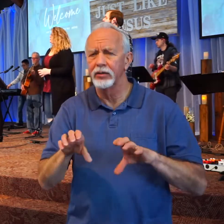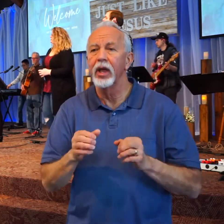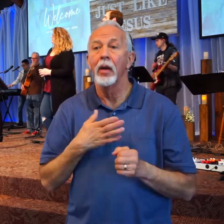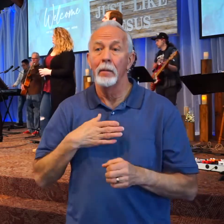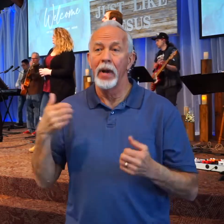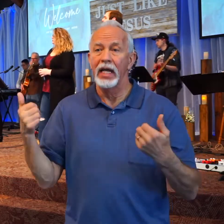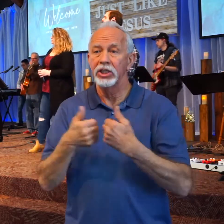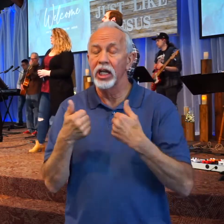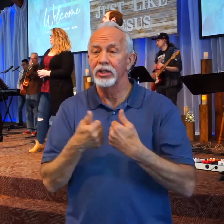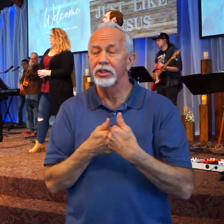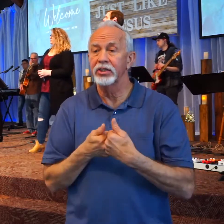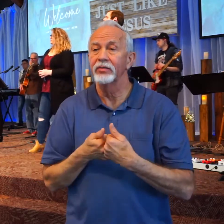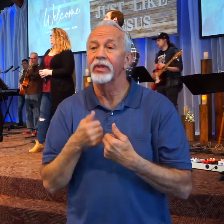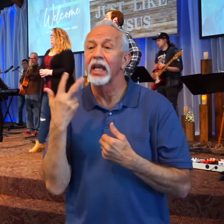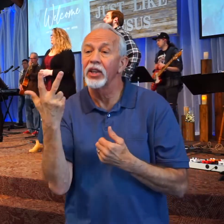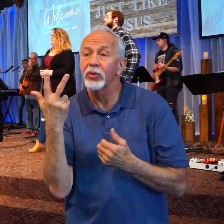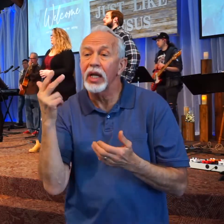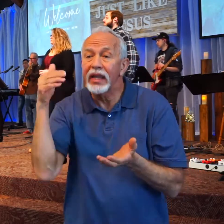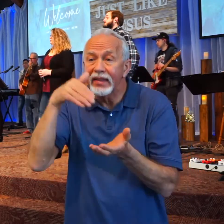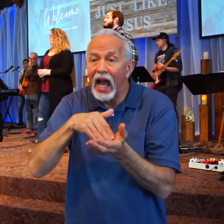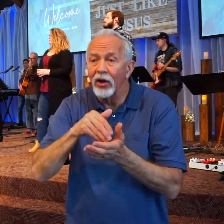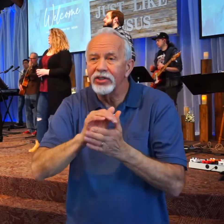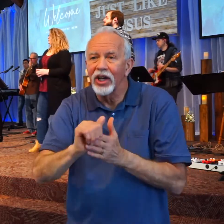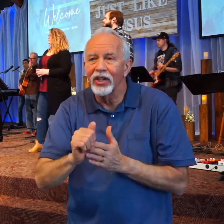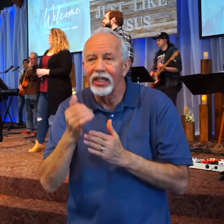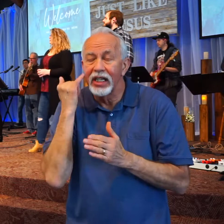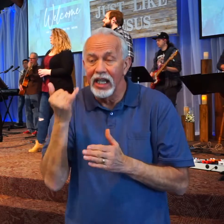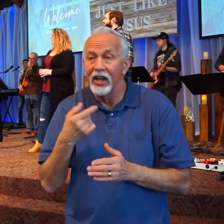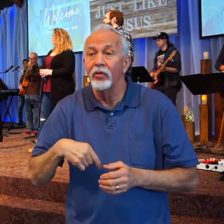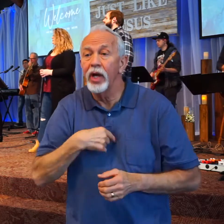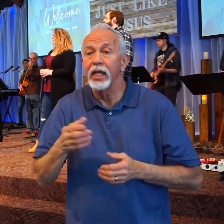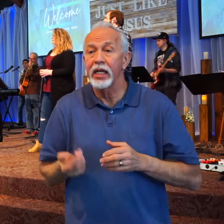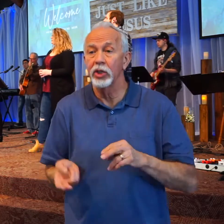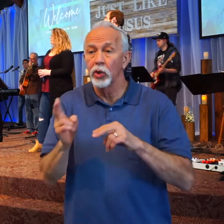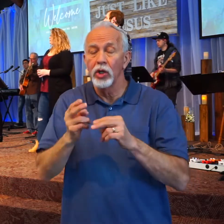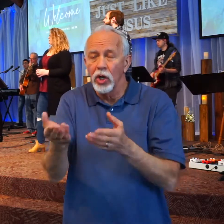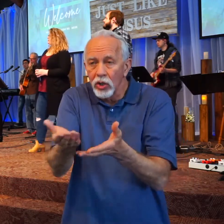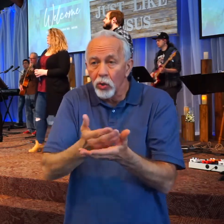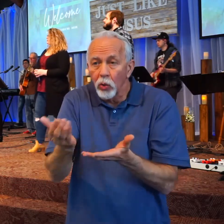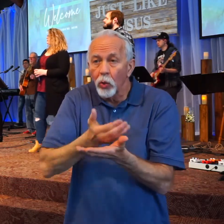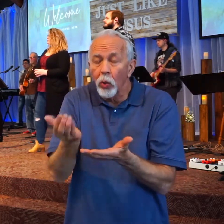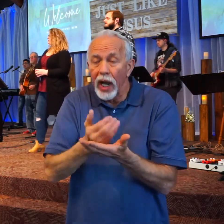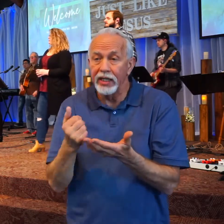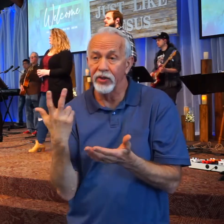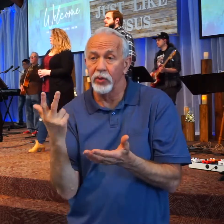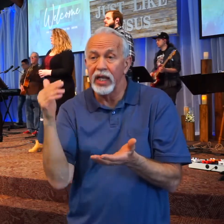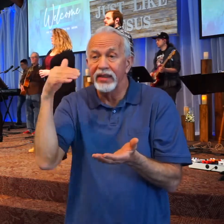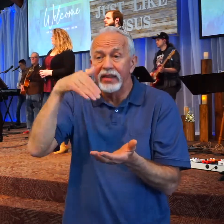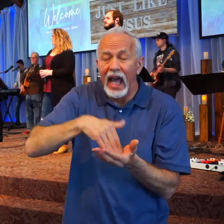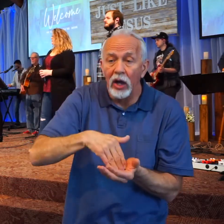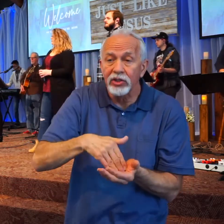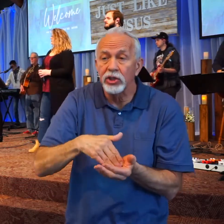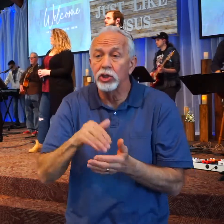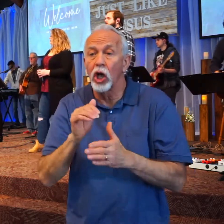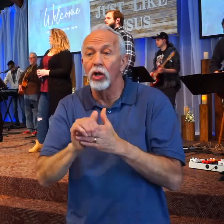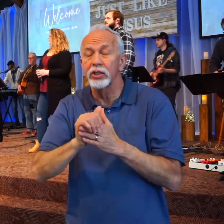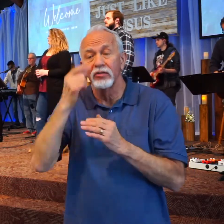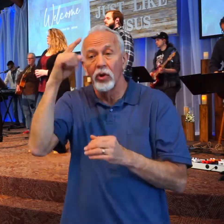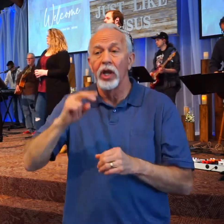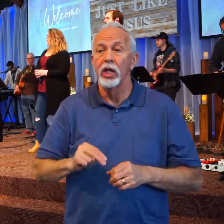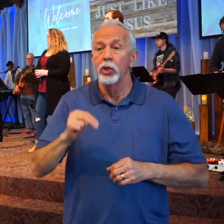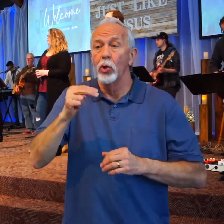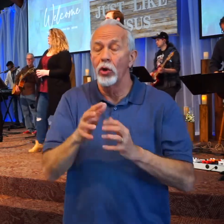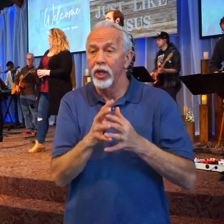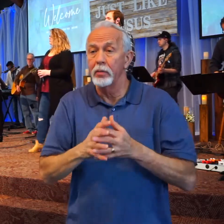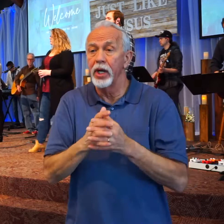is $3,000. If we as a body can raise $3,000 for the North American Mission Board, I